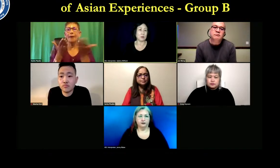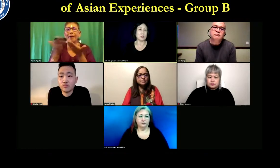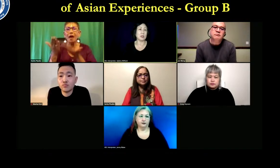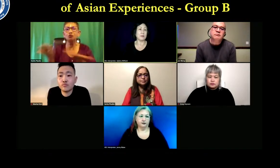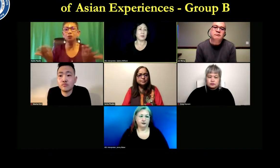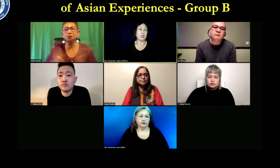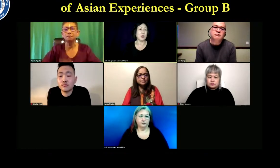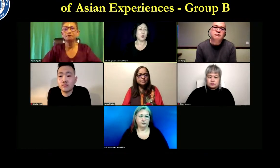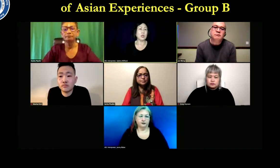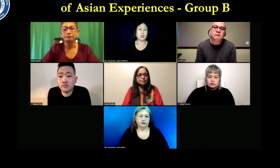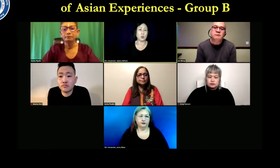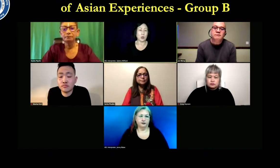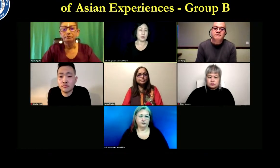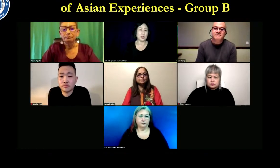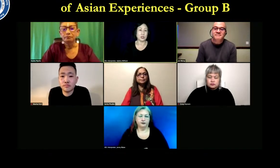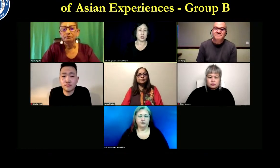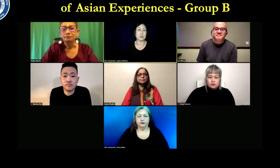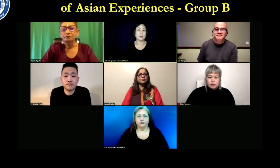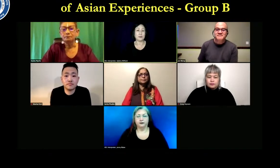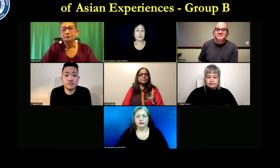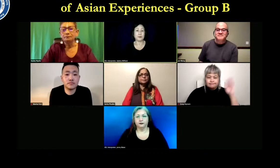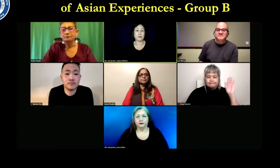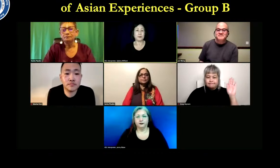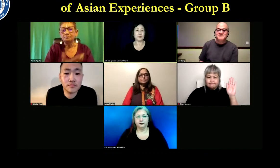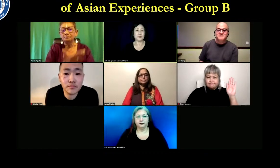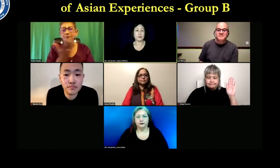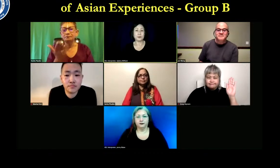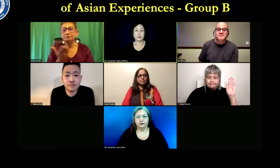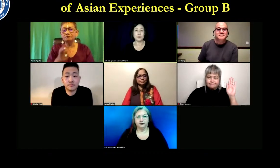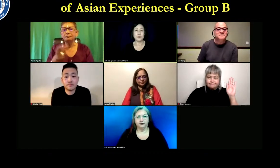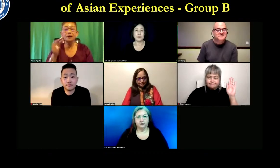hate crimes? And what are your recommendations?